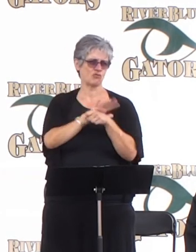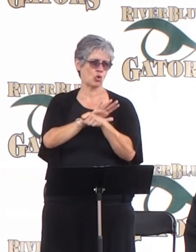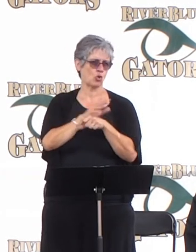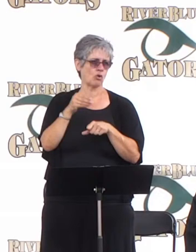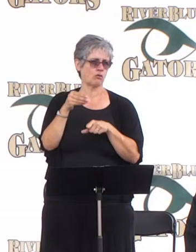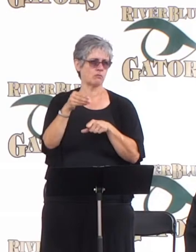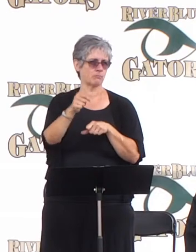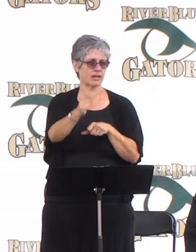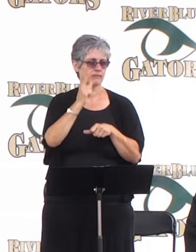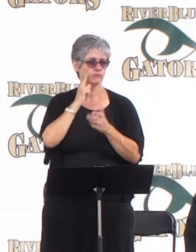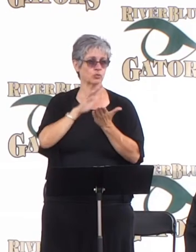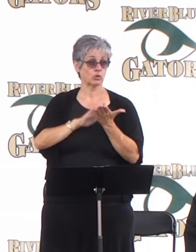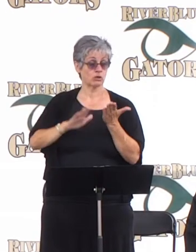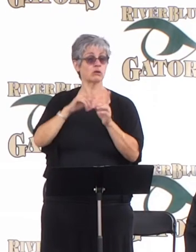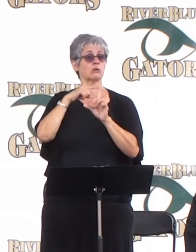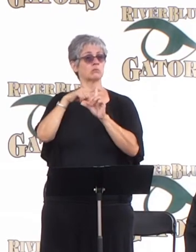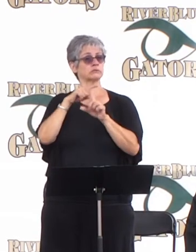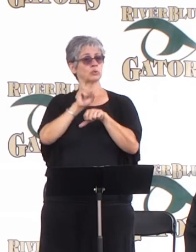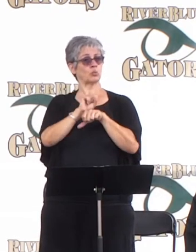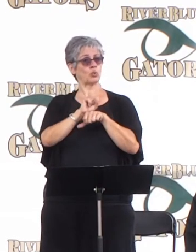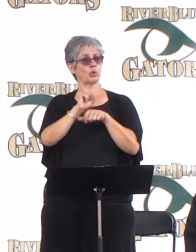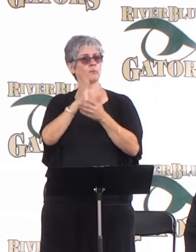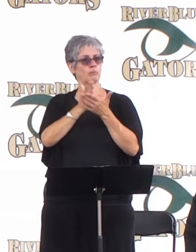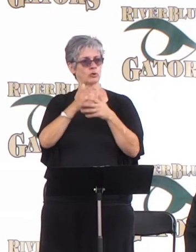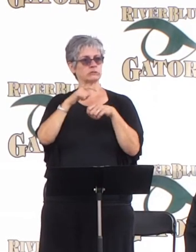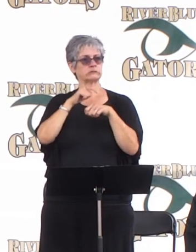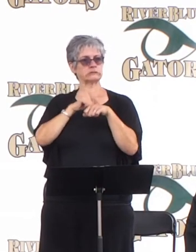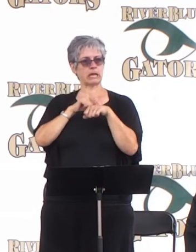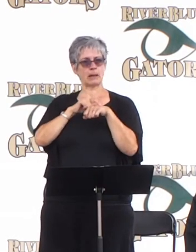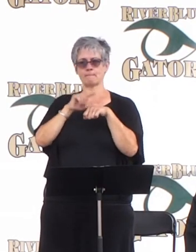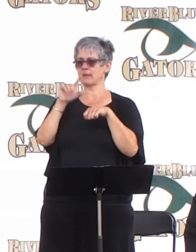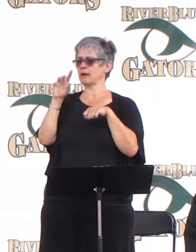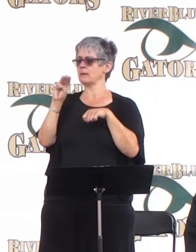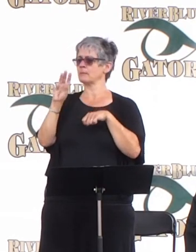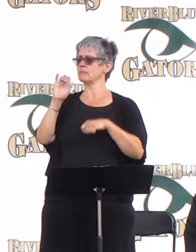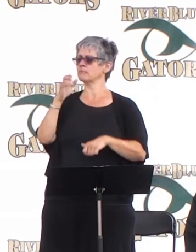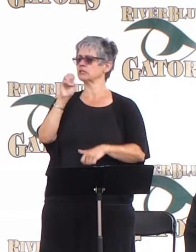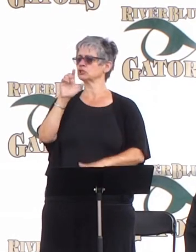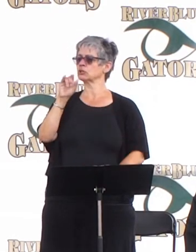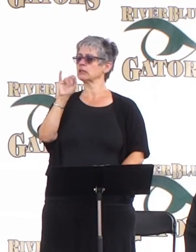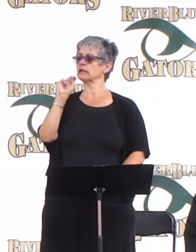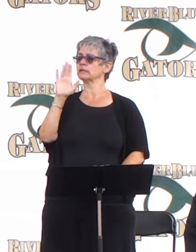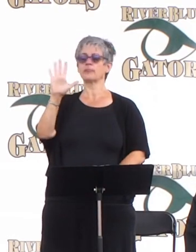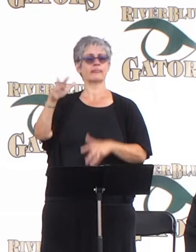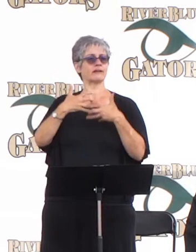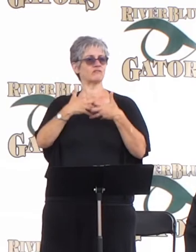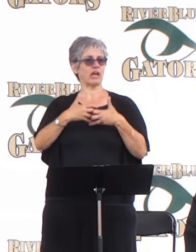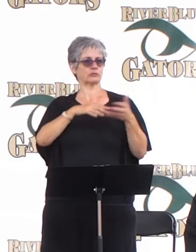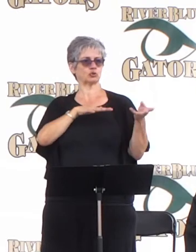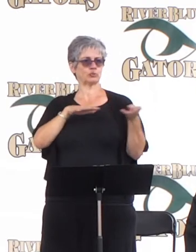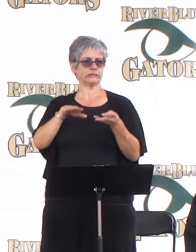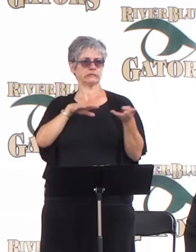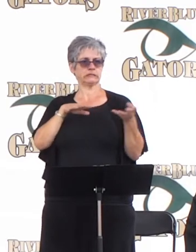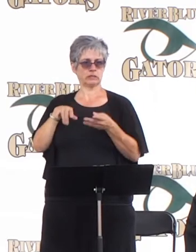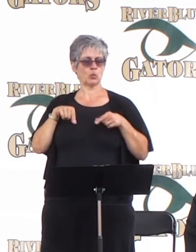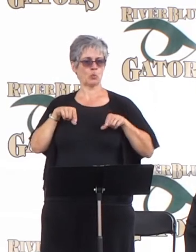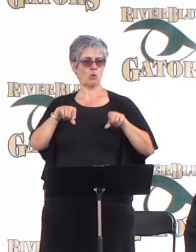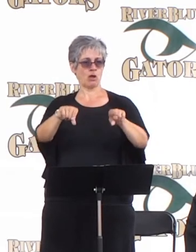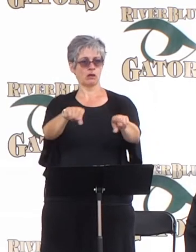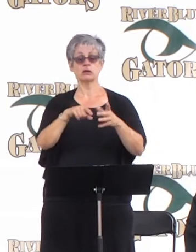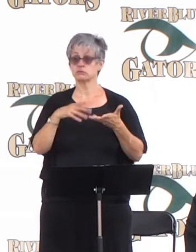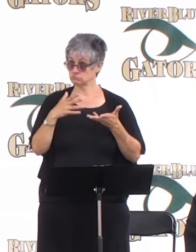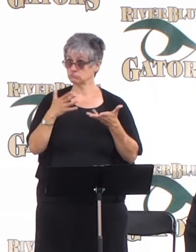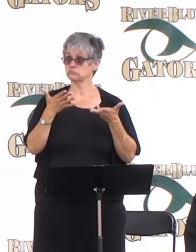lucrative scholarship, he'll be working part-time in Michelin's manufacturing facility while in college, and upon completing his degree, will be a